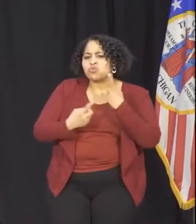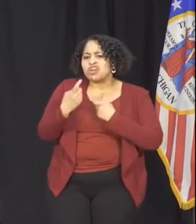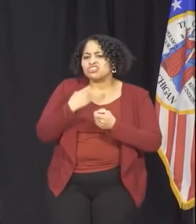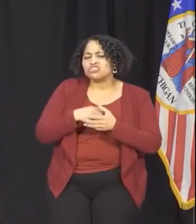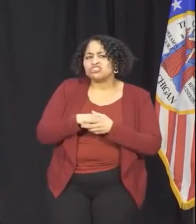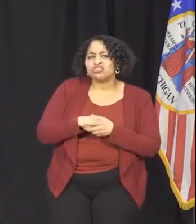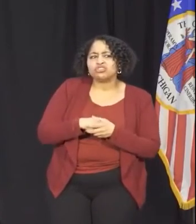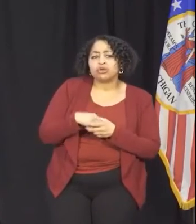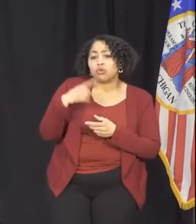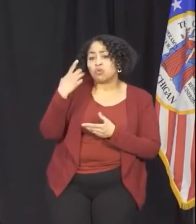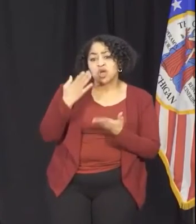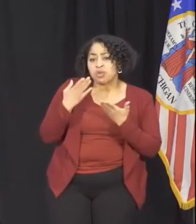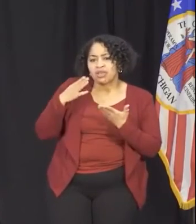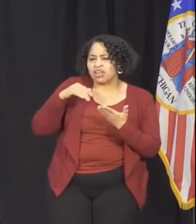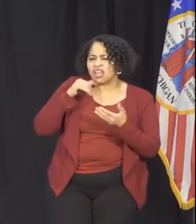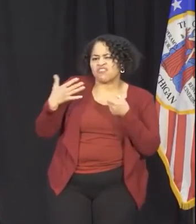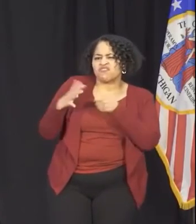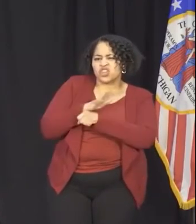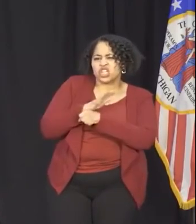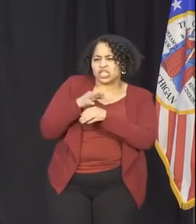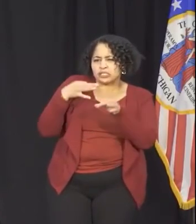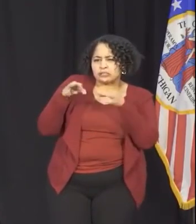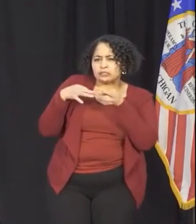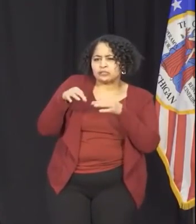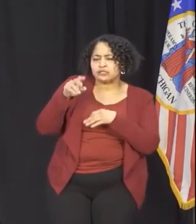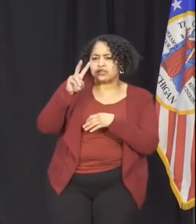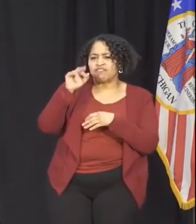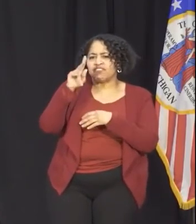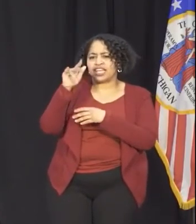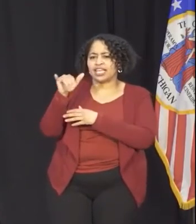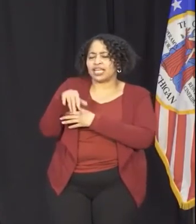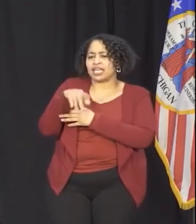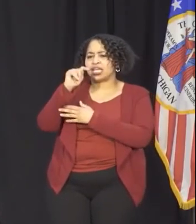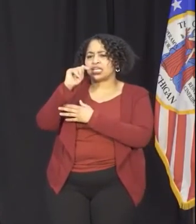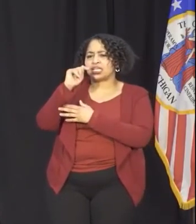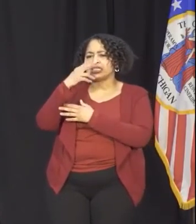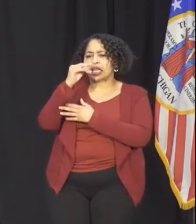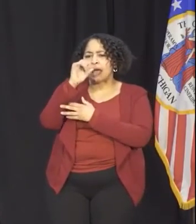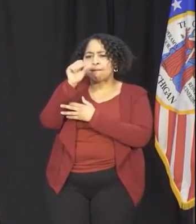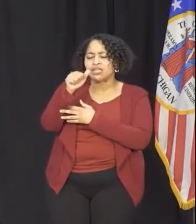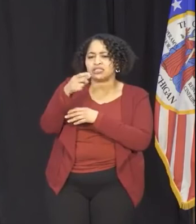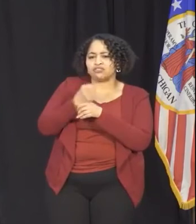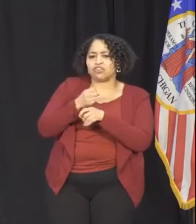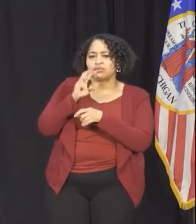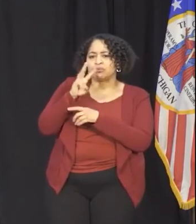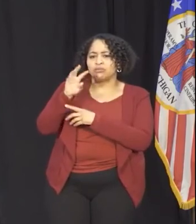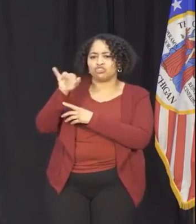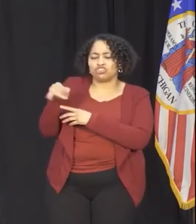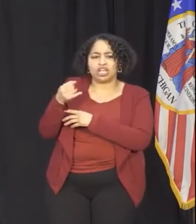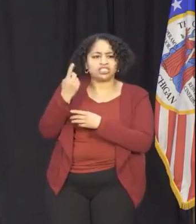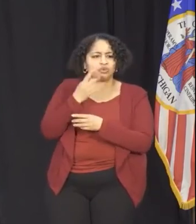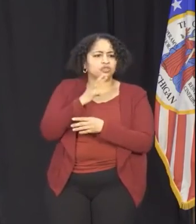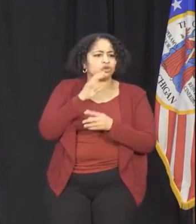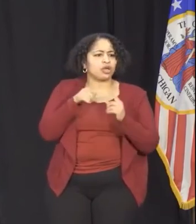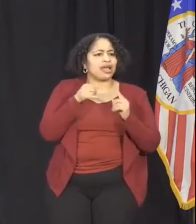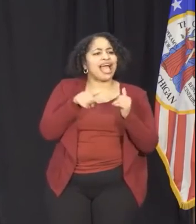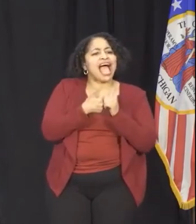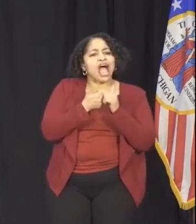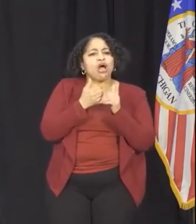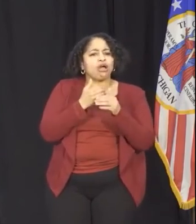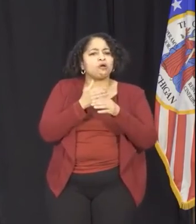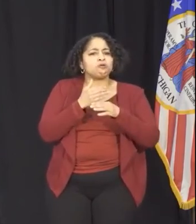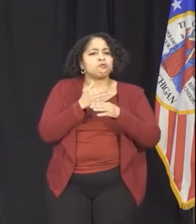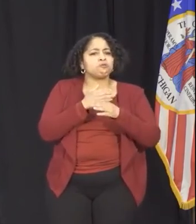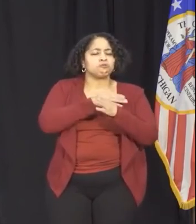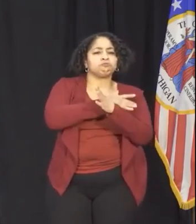questions, one that may not have been fully addressed, from Vicki Thomas at WWJ. Someone spoke through earlier how the progression happened